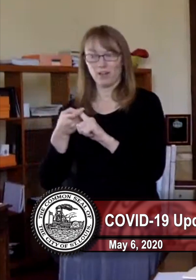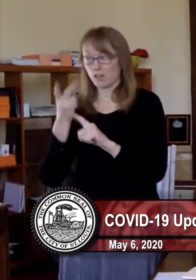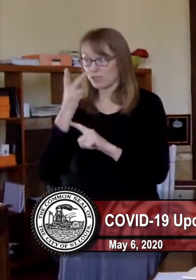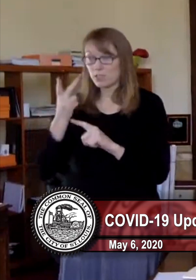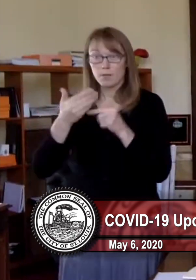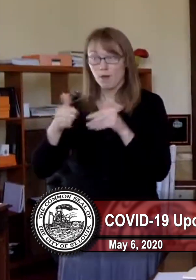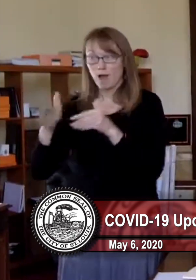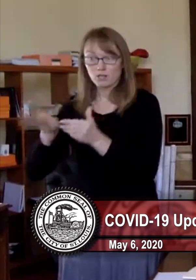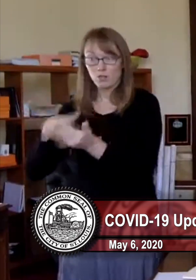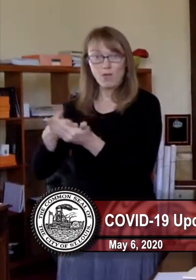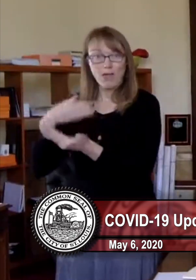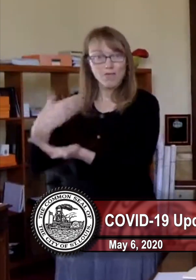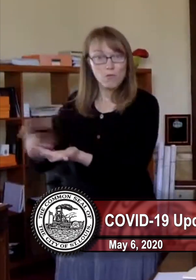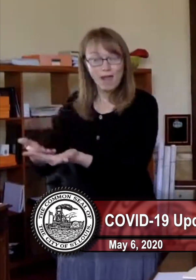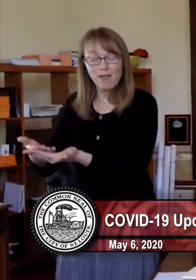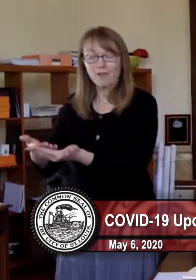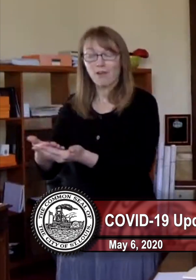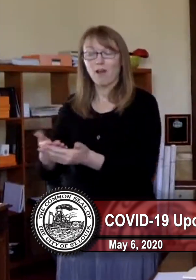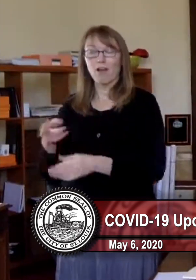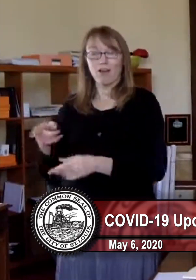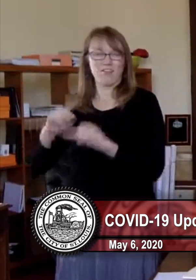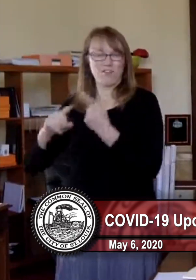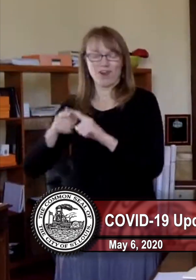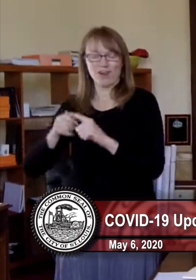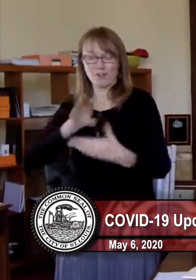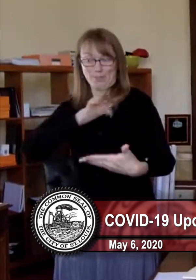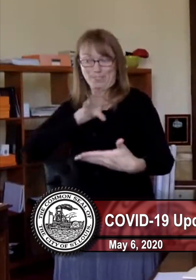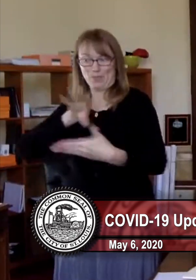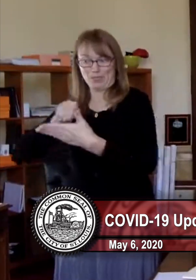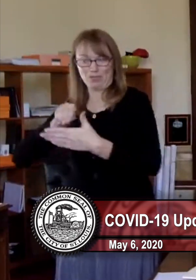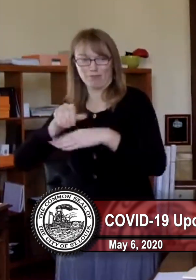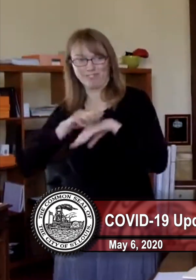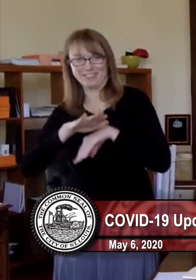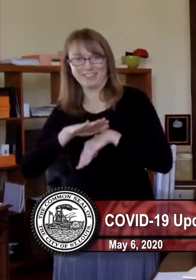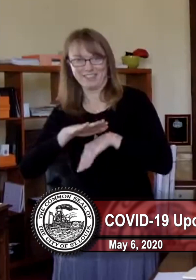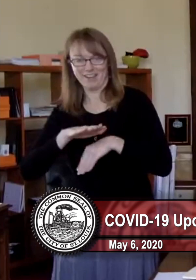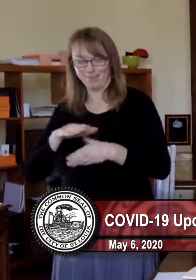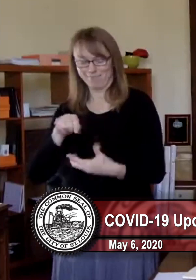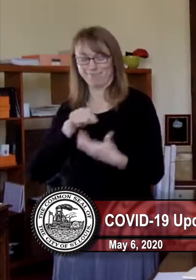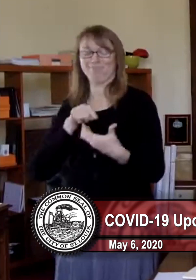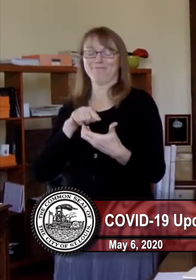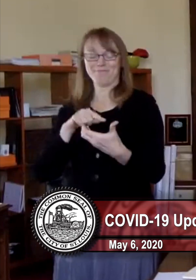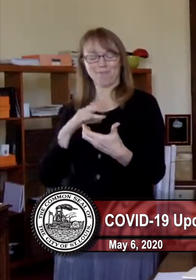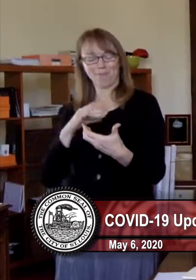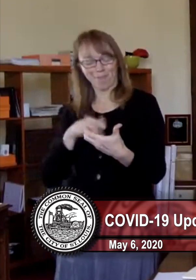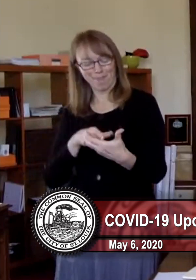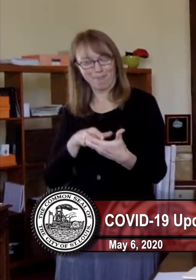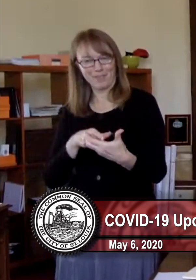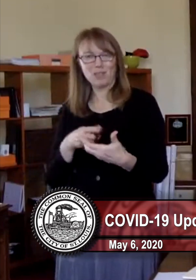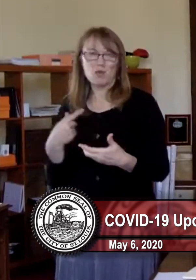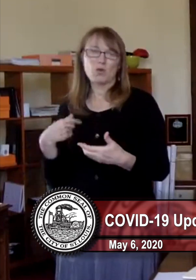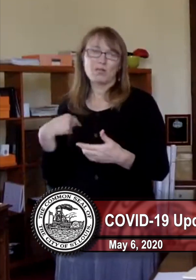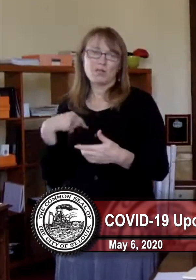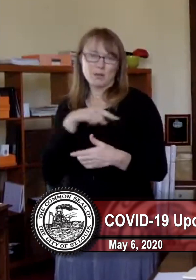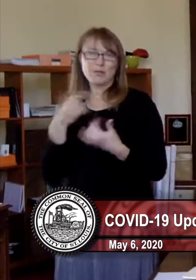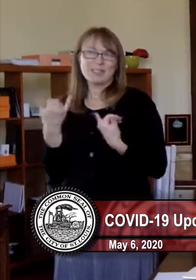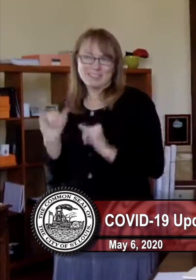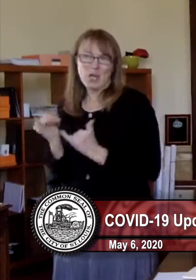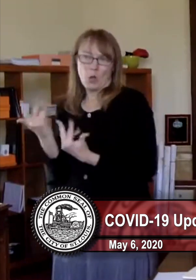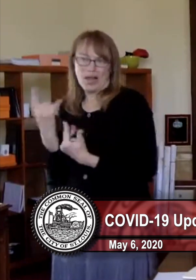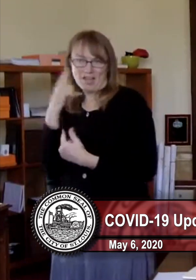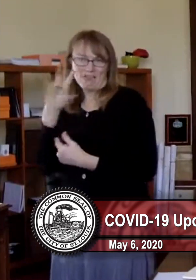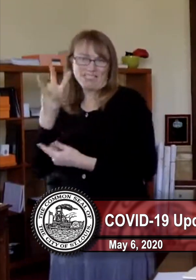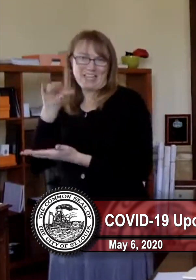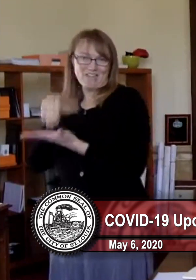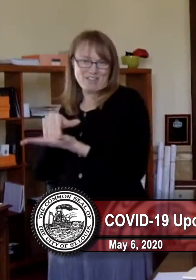of these tests. So we ordered 20,000, we got 13,000. We're still hoping for the other 7,000. We also have 200,000